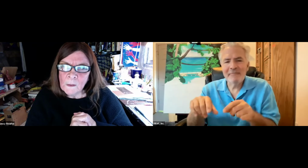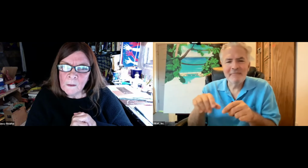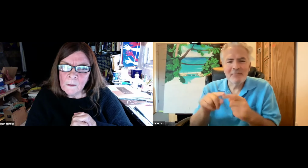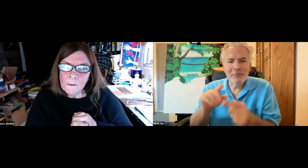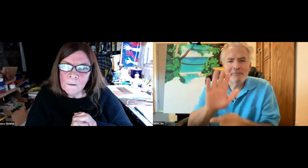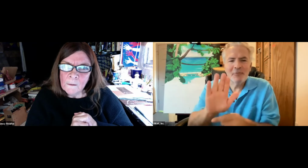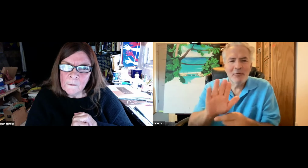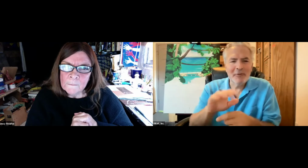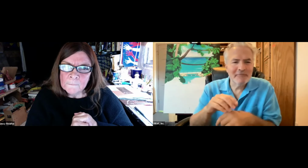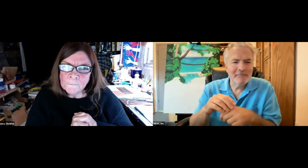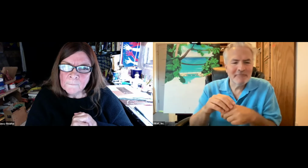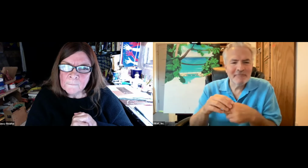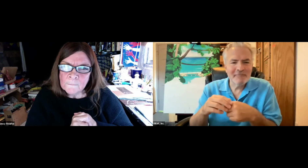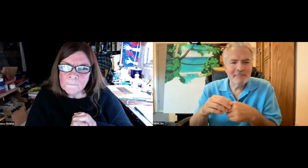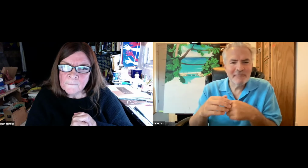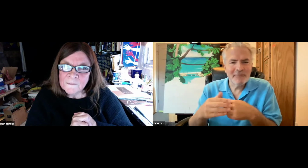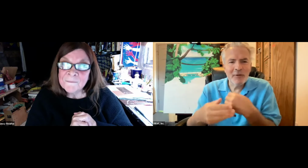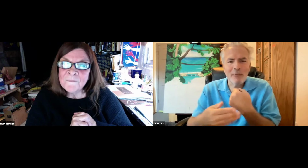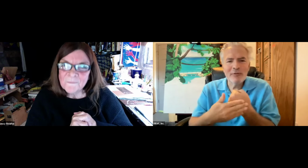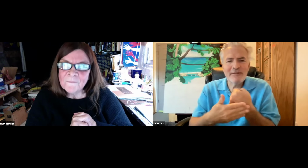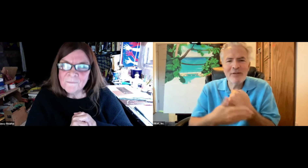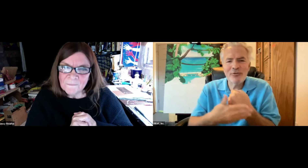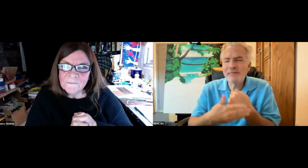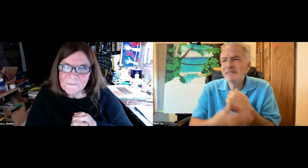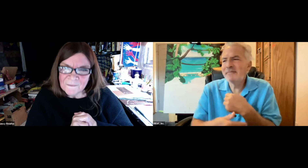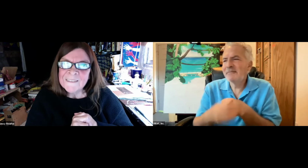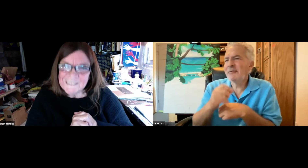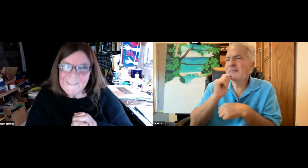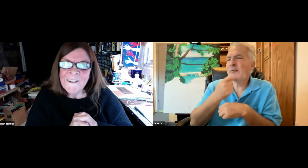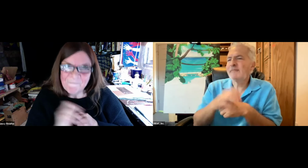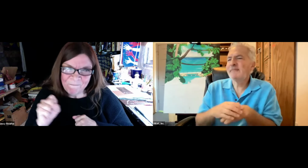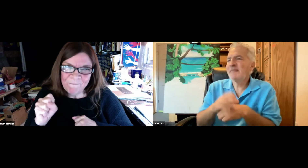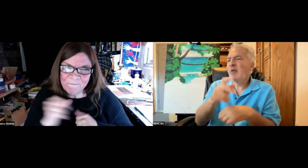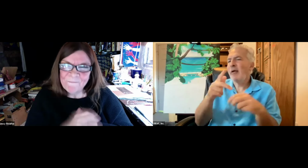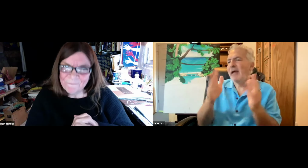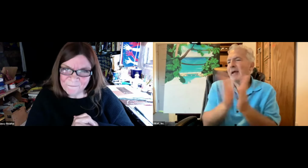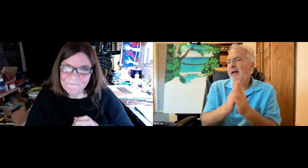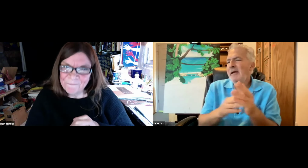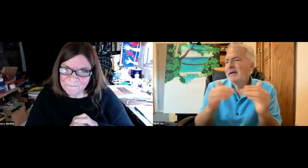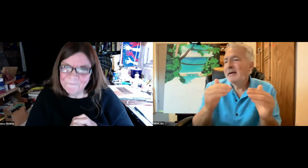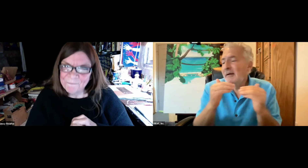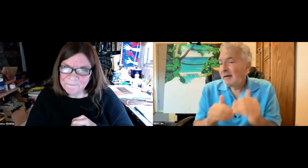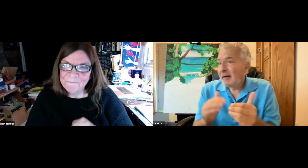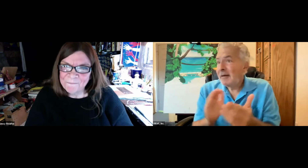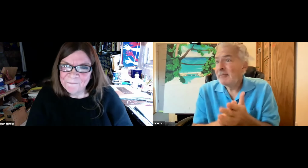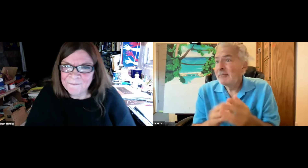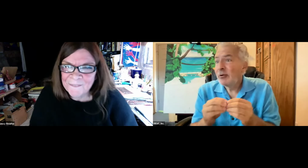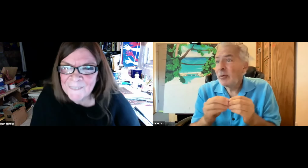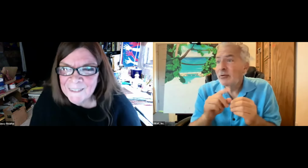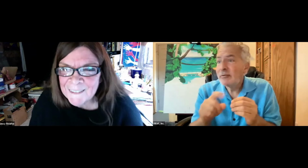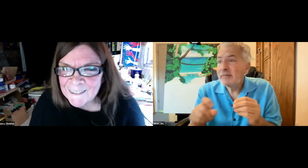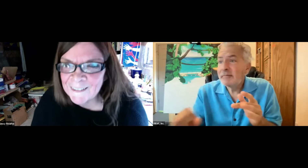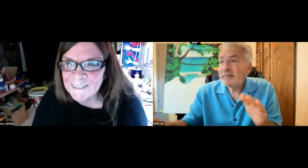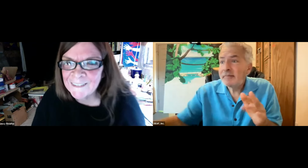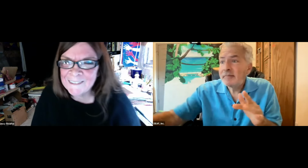And it's parallel to the story that you're explaining. So, it's very interesting about